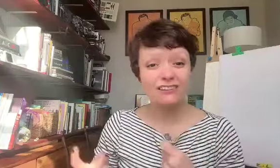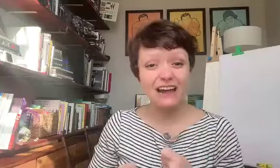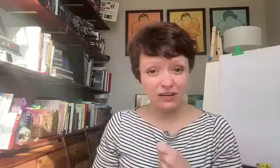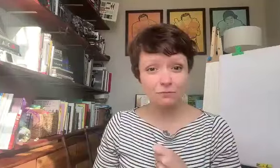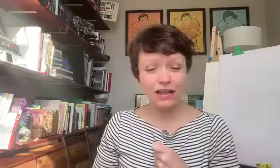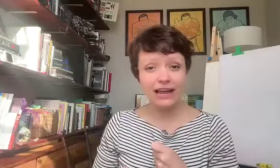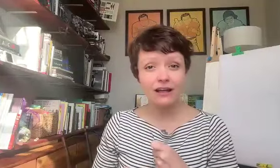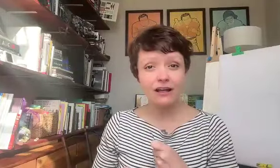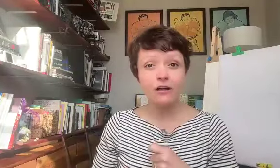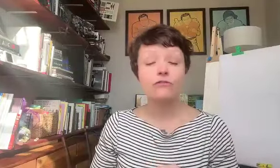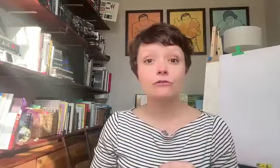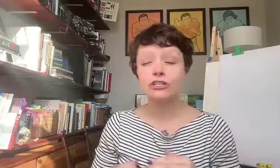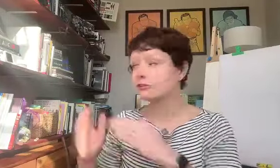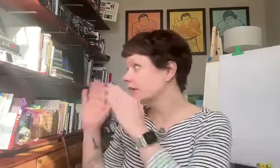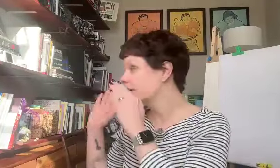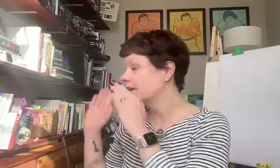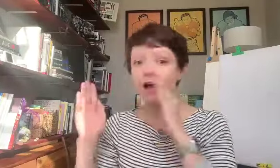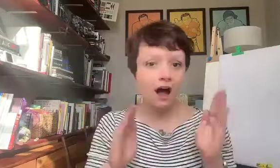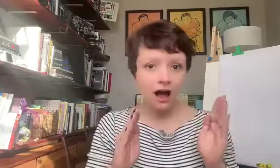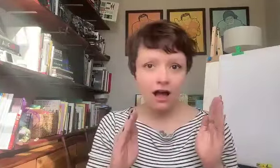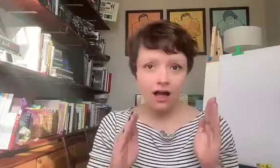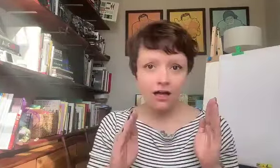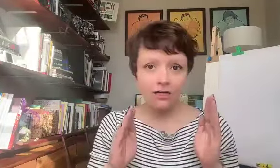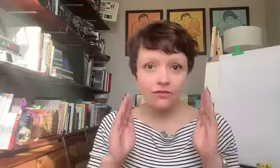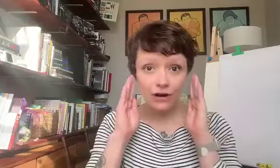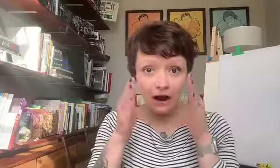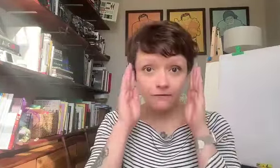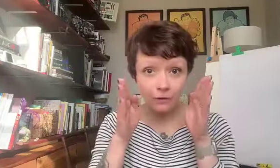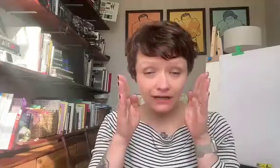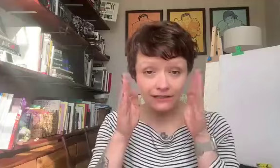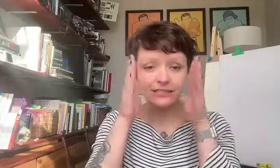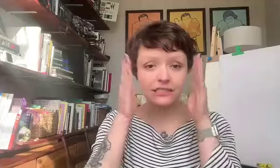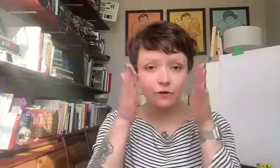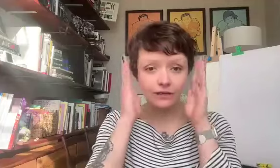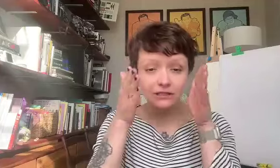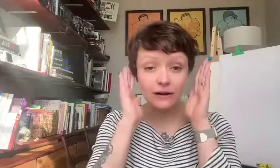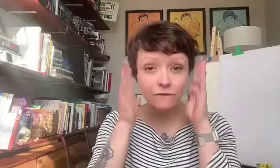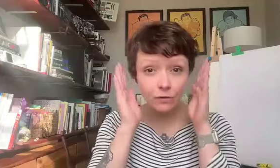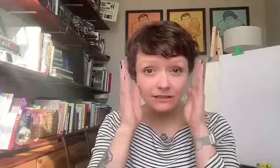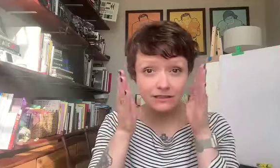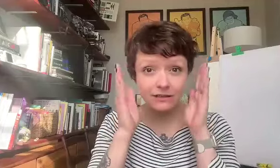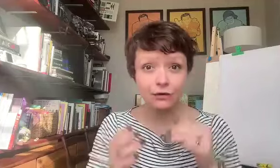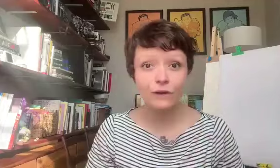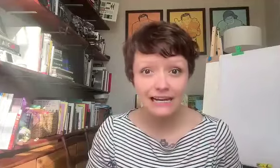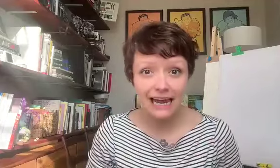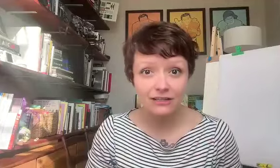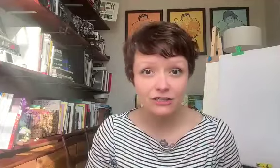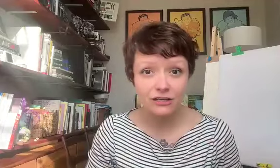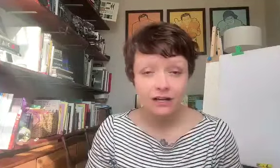that finger play, those children, they're now focused. This is focused. They're not focused. They're re-engaged.